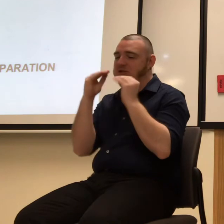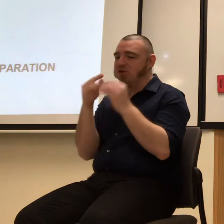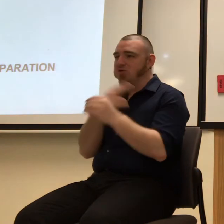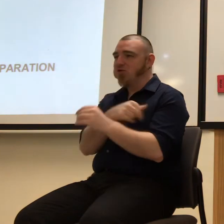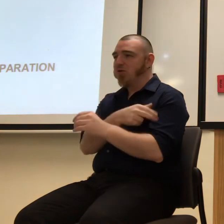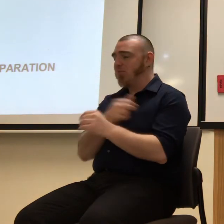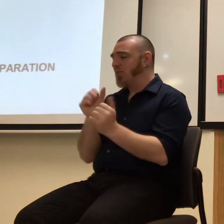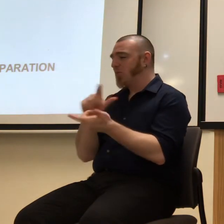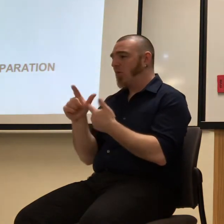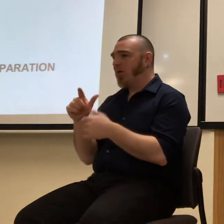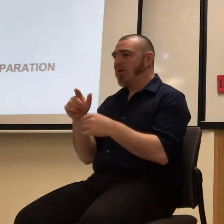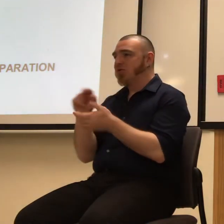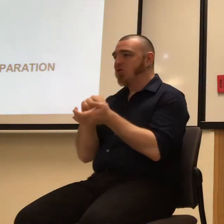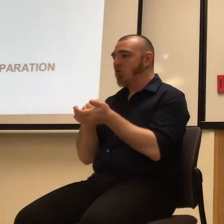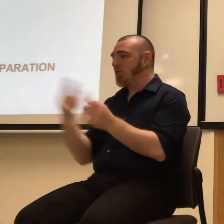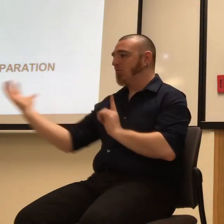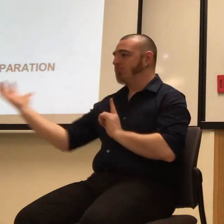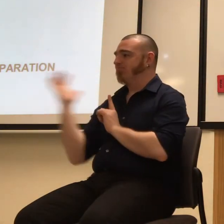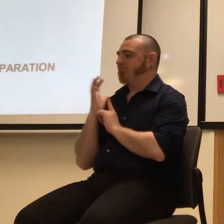these nurses,